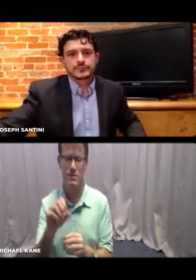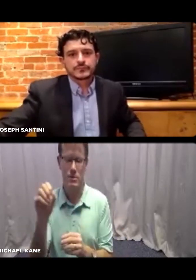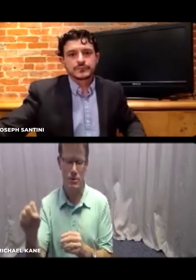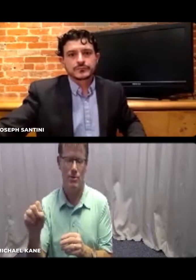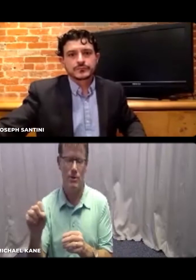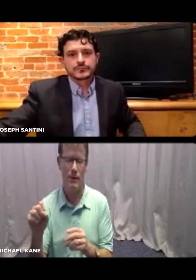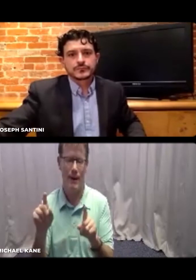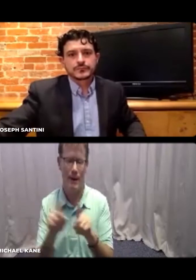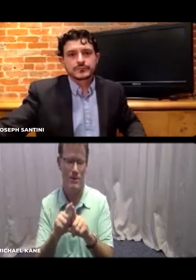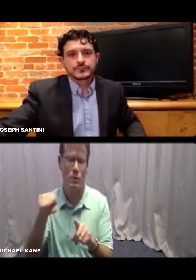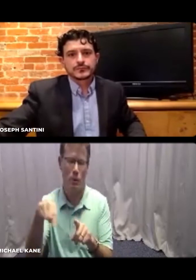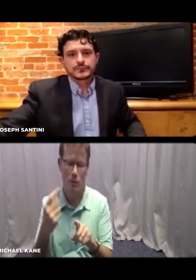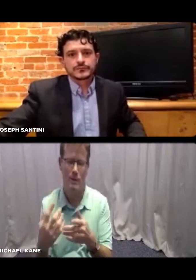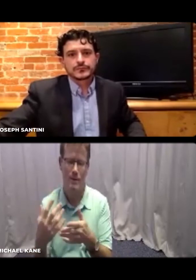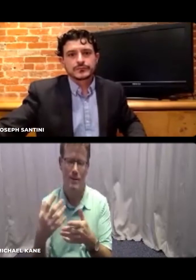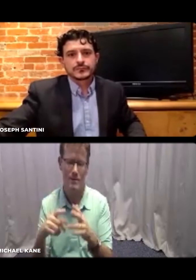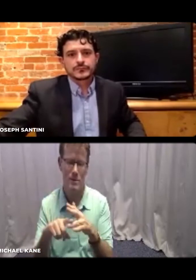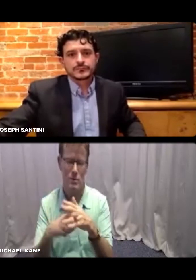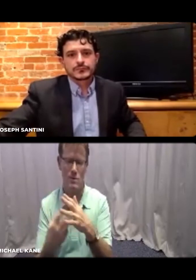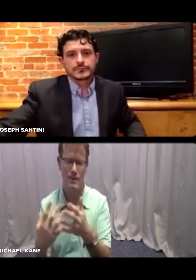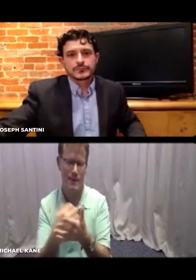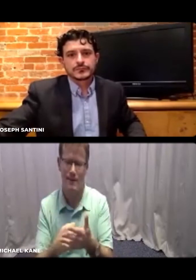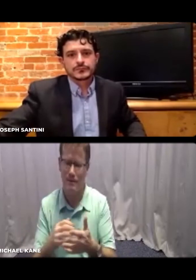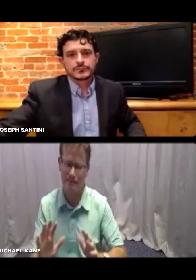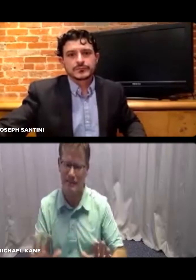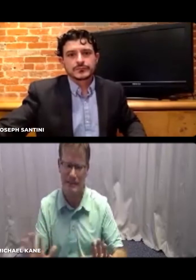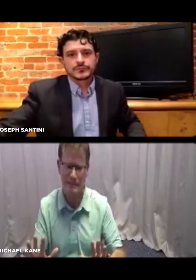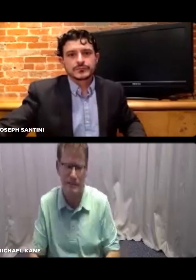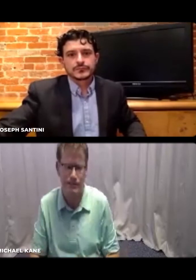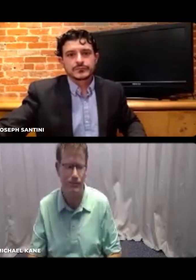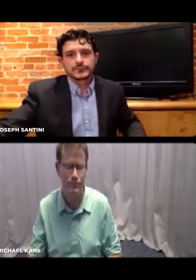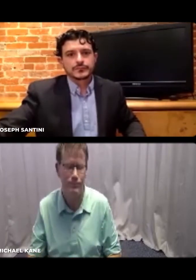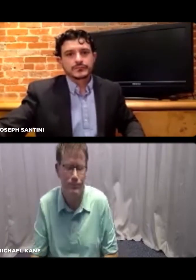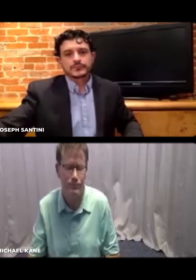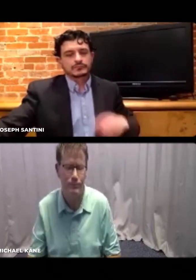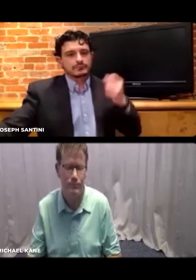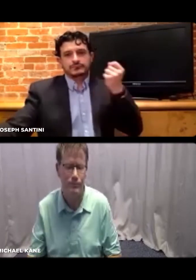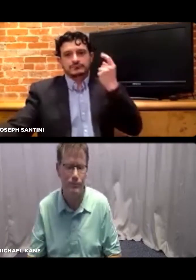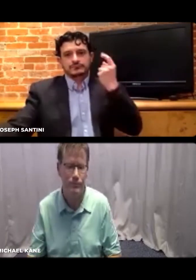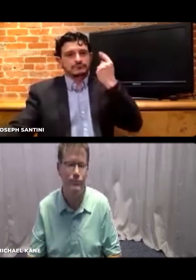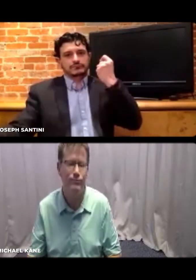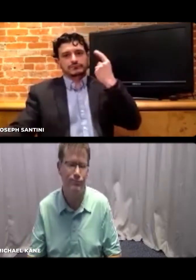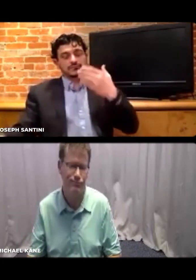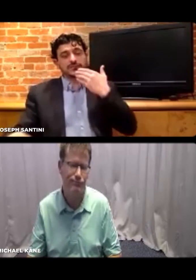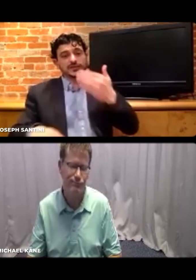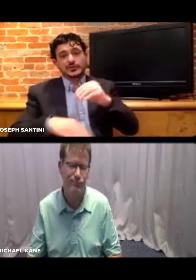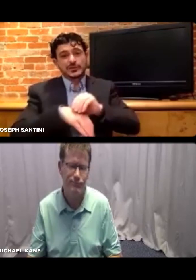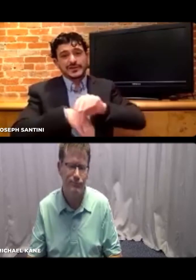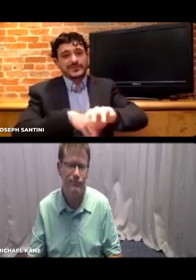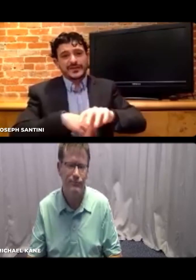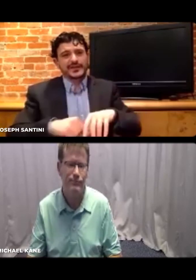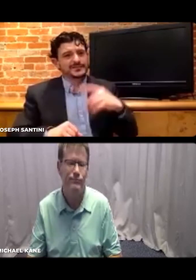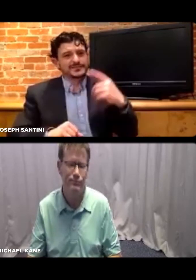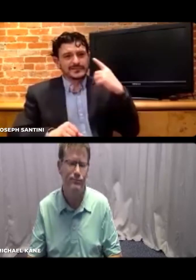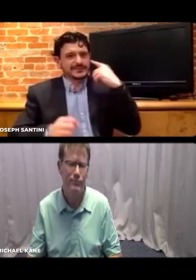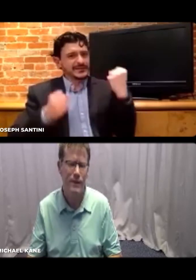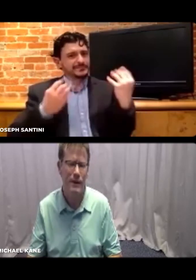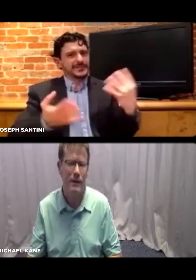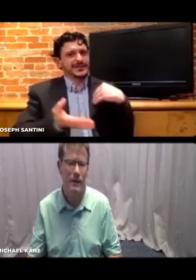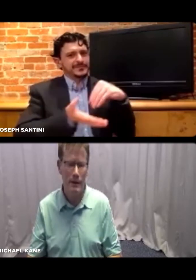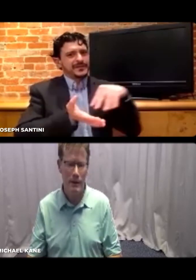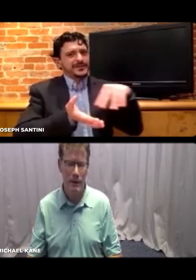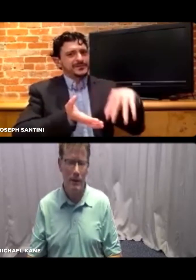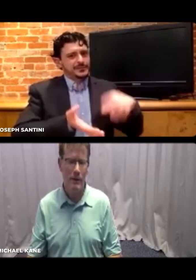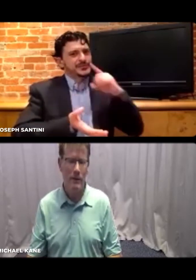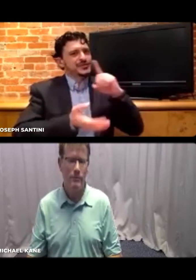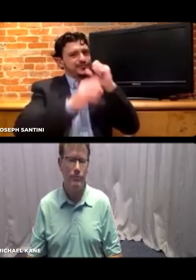Security being your sole and only source of income. Understood completely, Mike. Good advice. Sadly, a